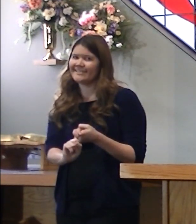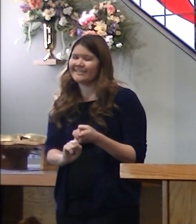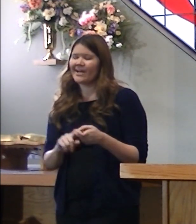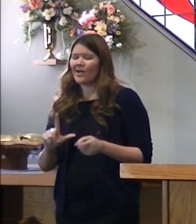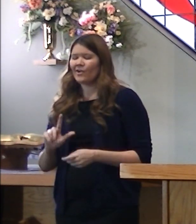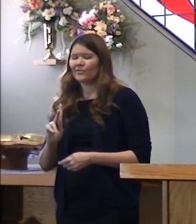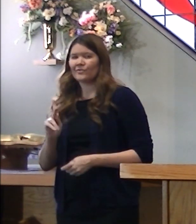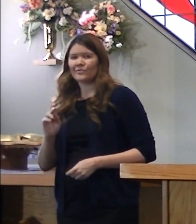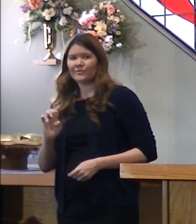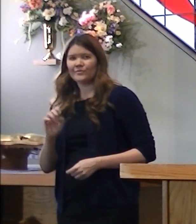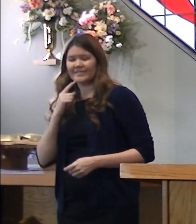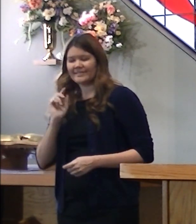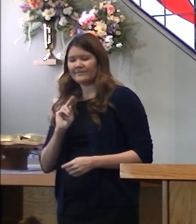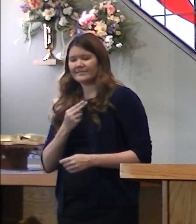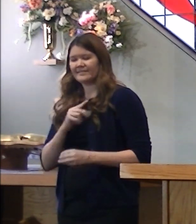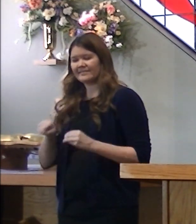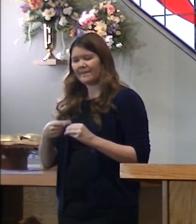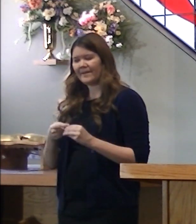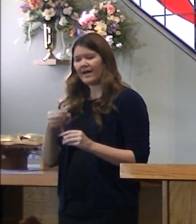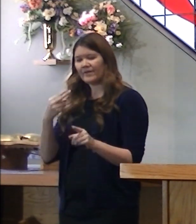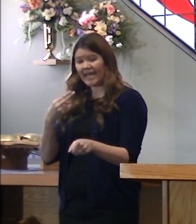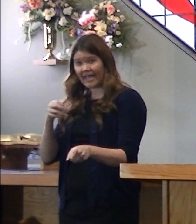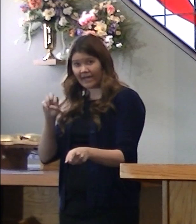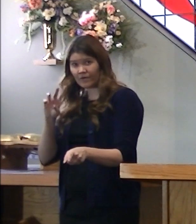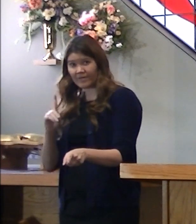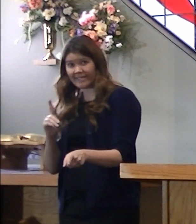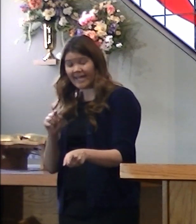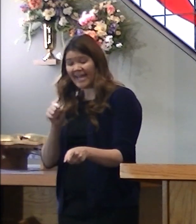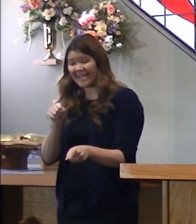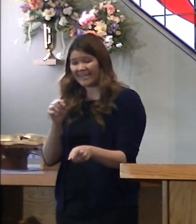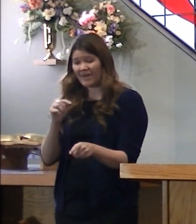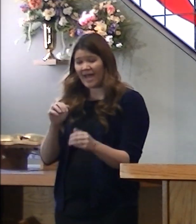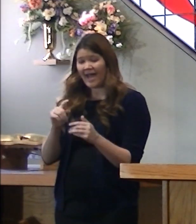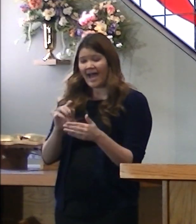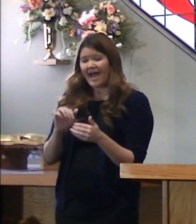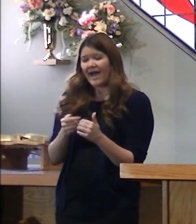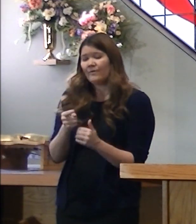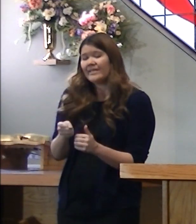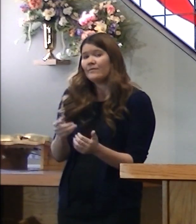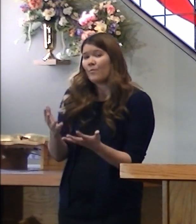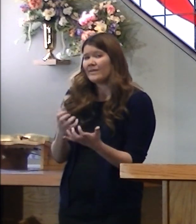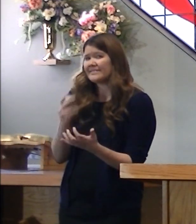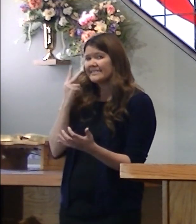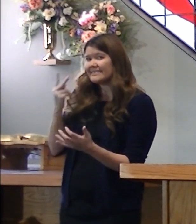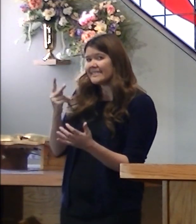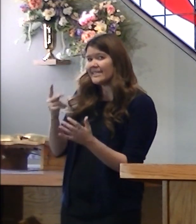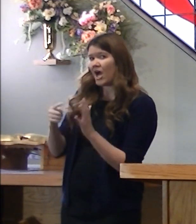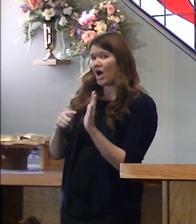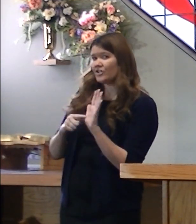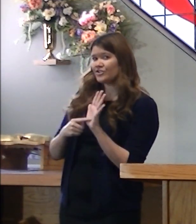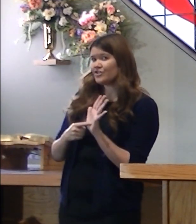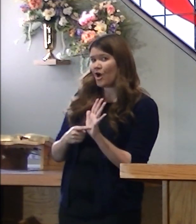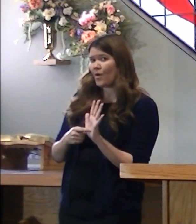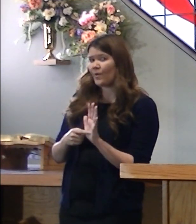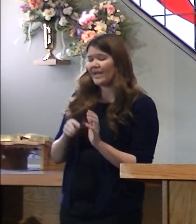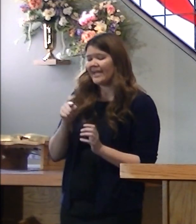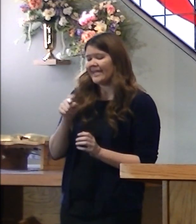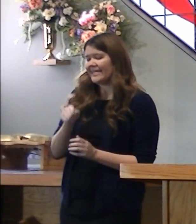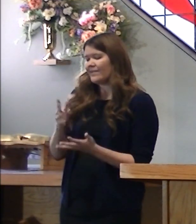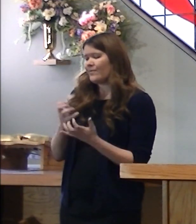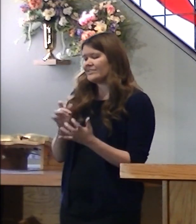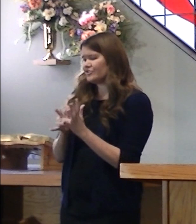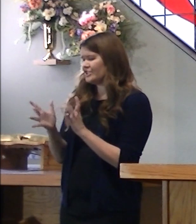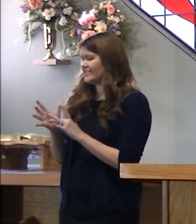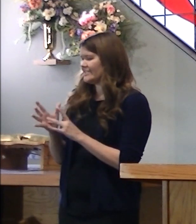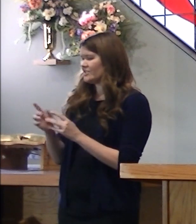Luke tells us about Herod, and the fact that what Herod is looking for is a show. He wants Jesus to perform some kind